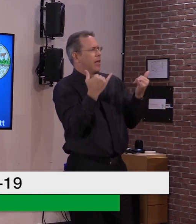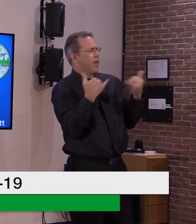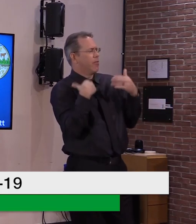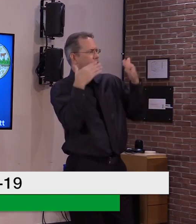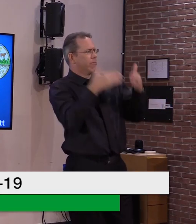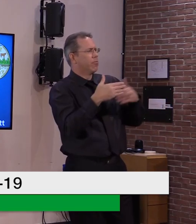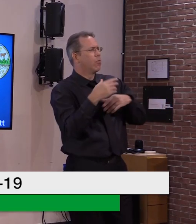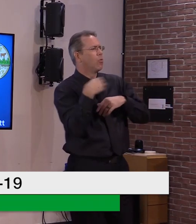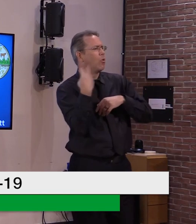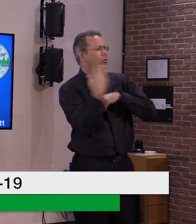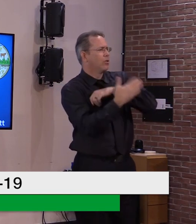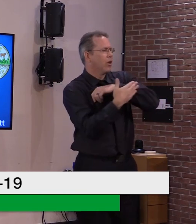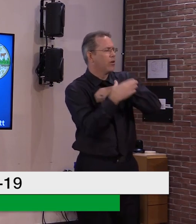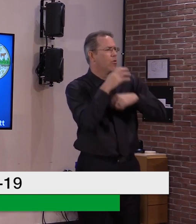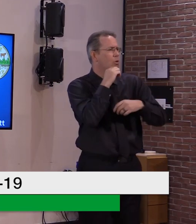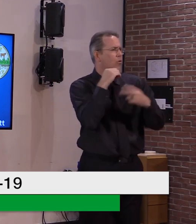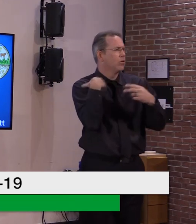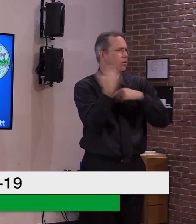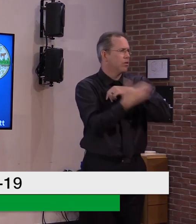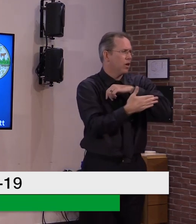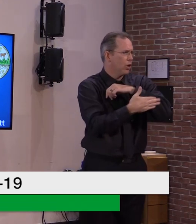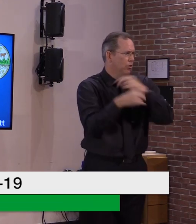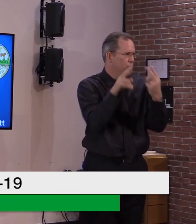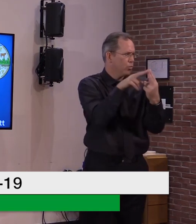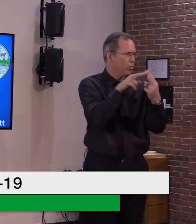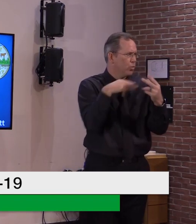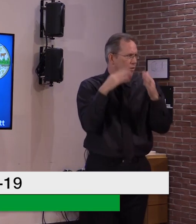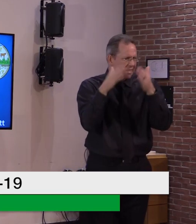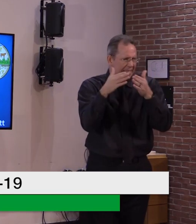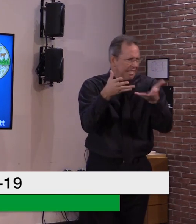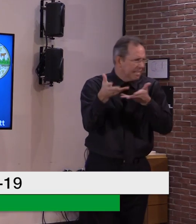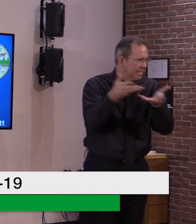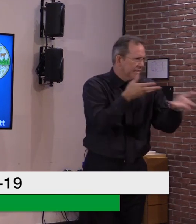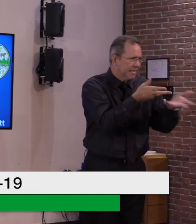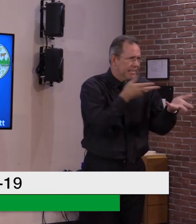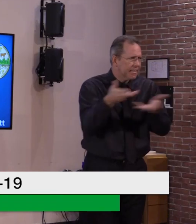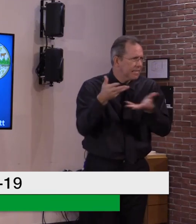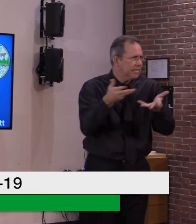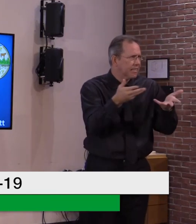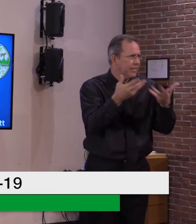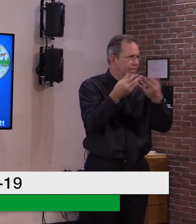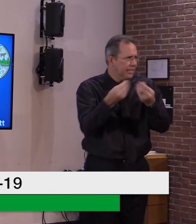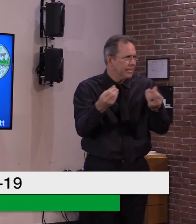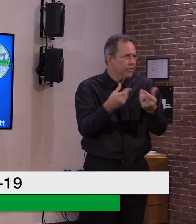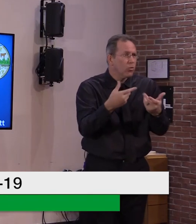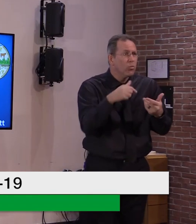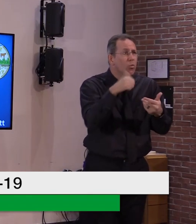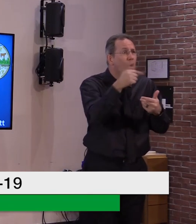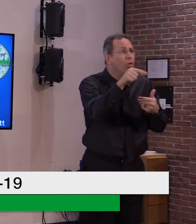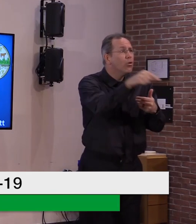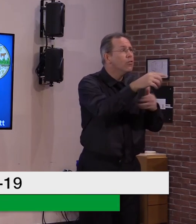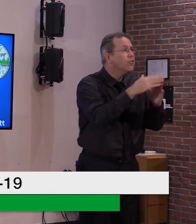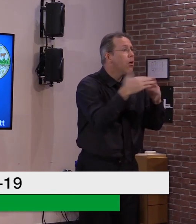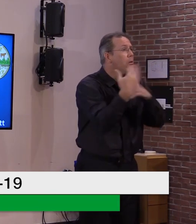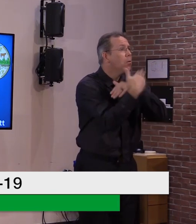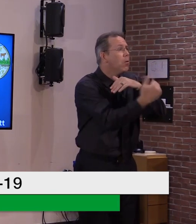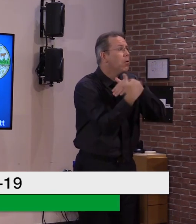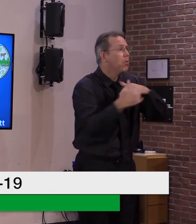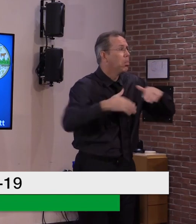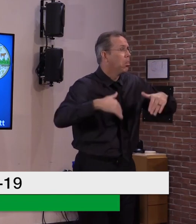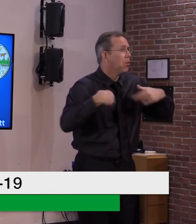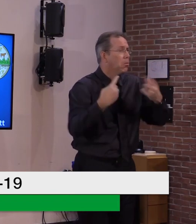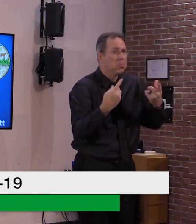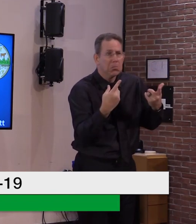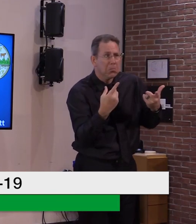those same discussions in any county that felt that they needed some sort of assistance in what